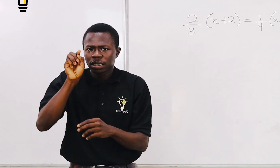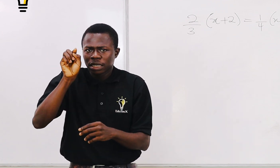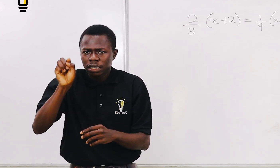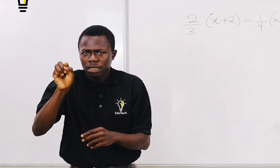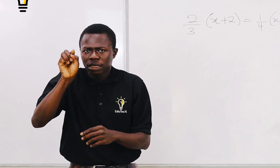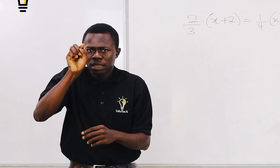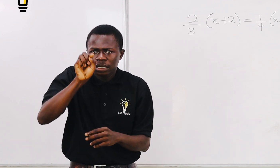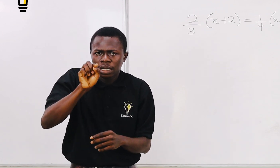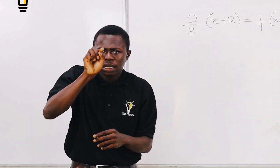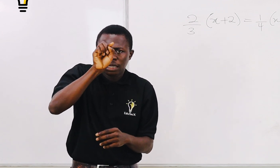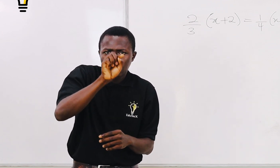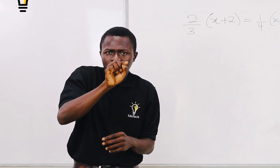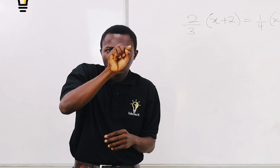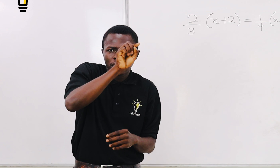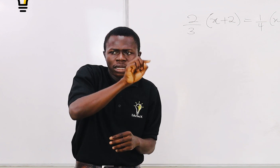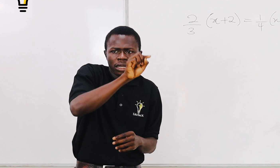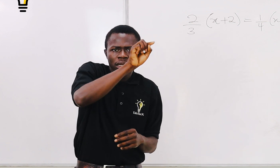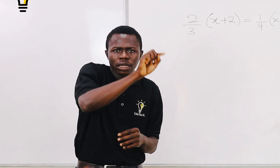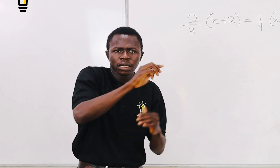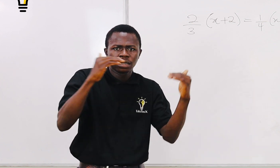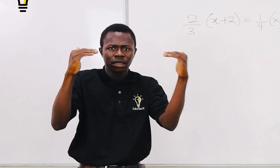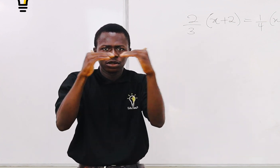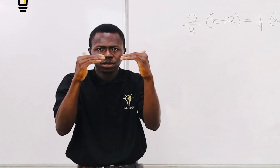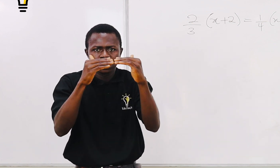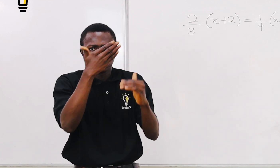multiply each term in the expression